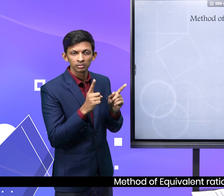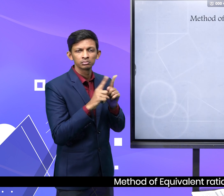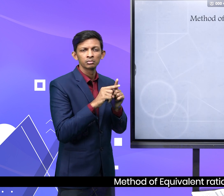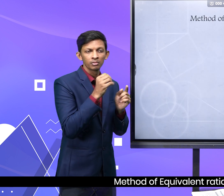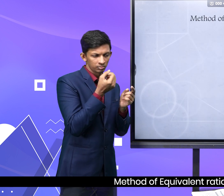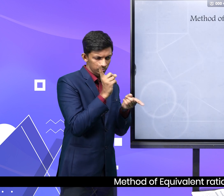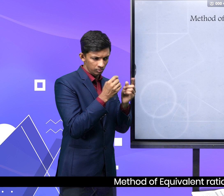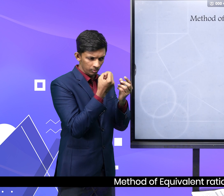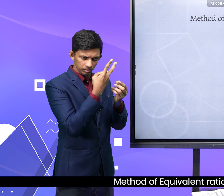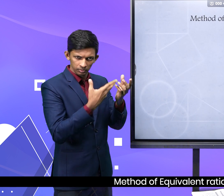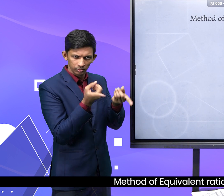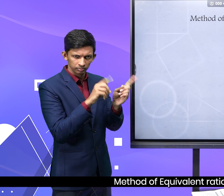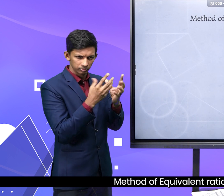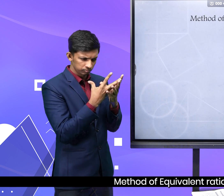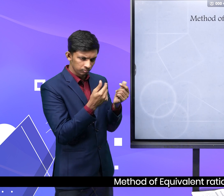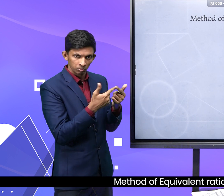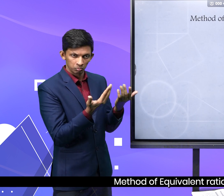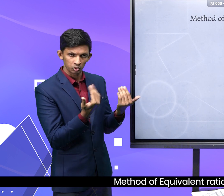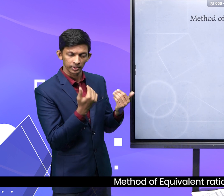Method of equivalent rational numbers.